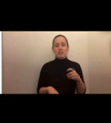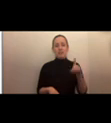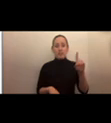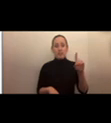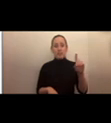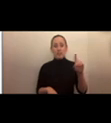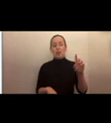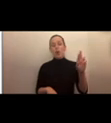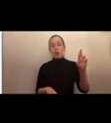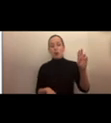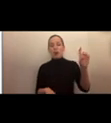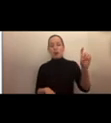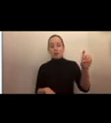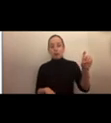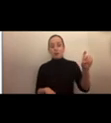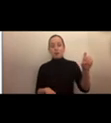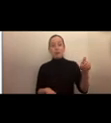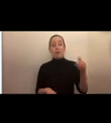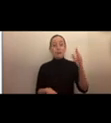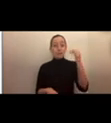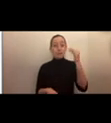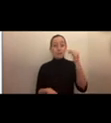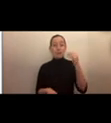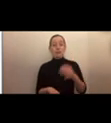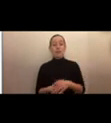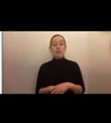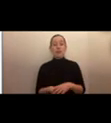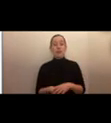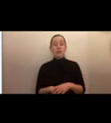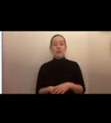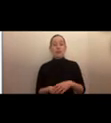It can be especially difficult to diagnose OCD